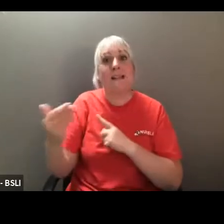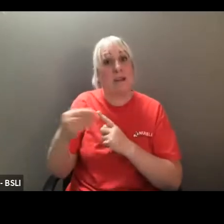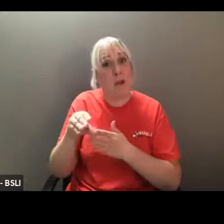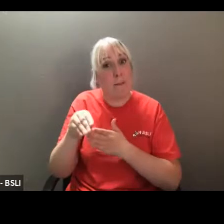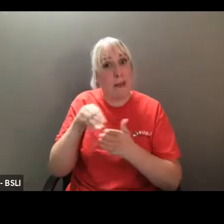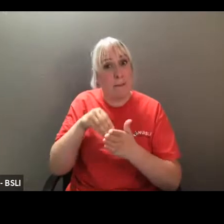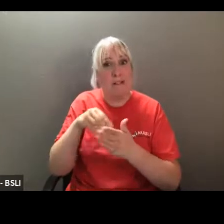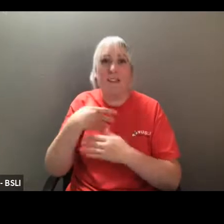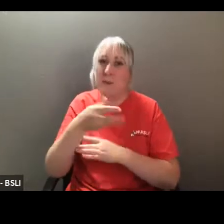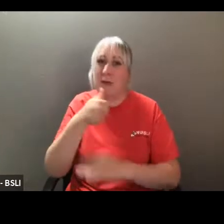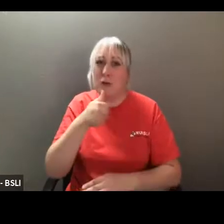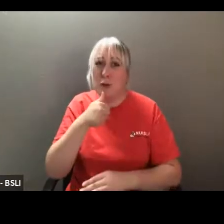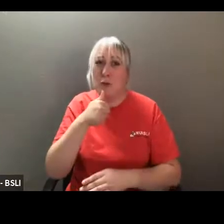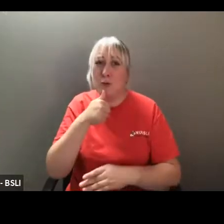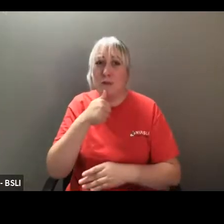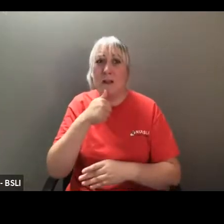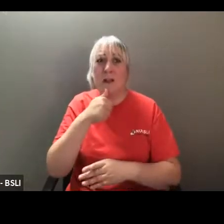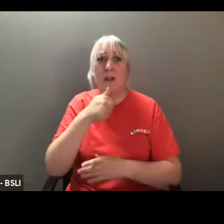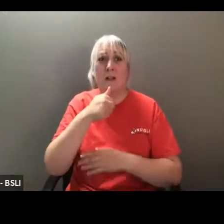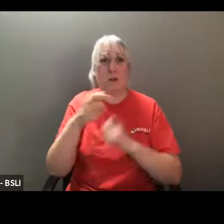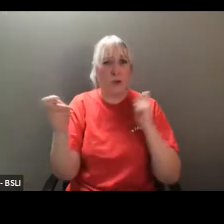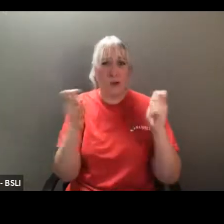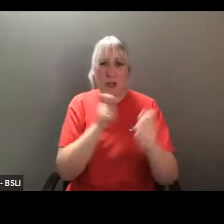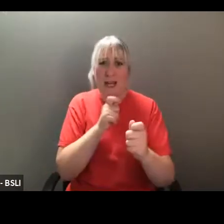to privatise